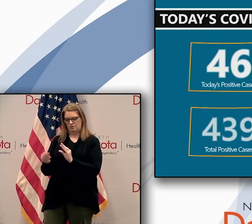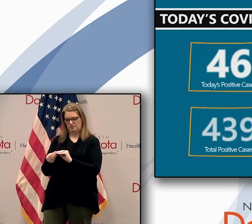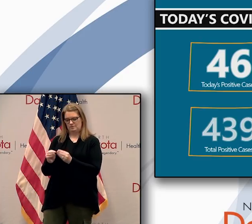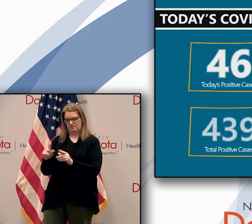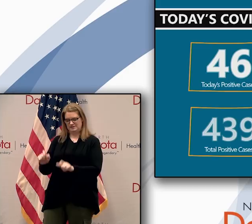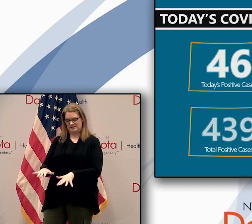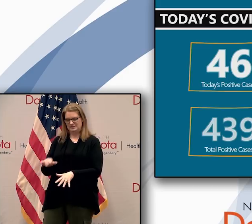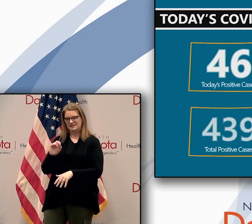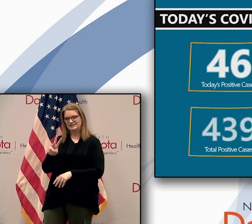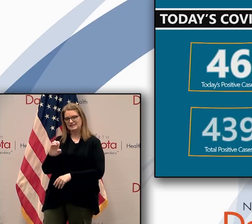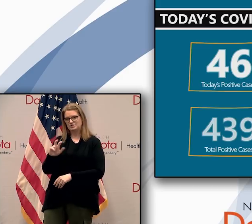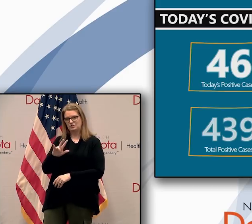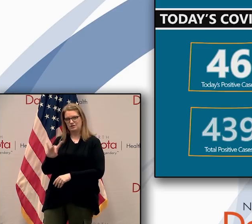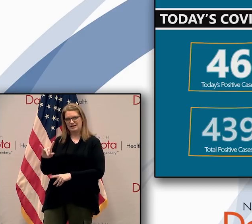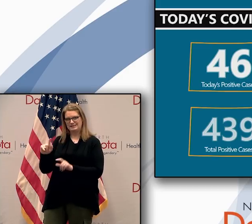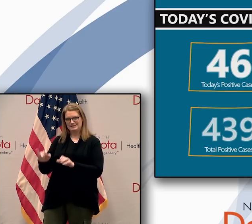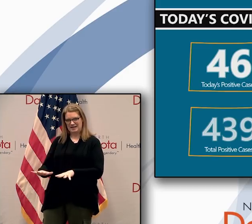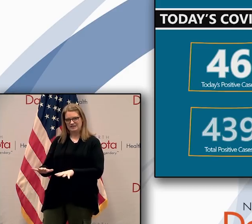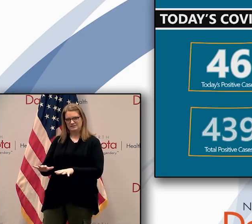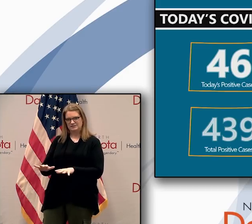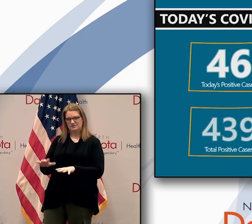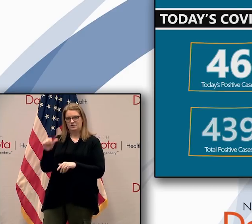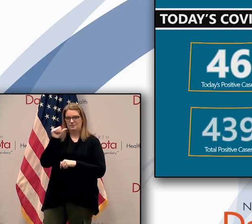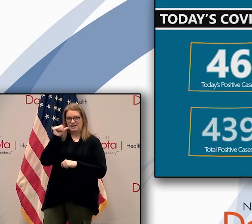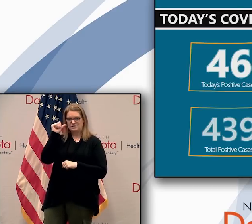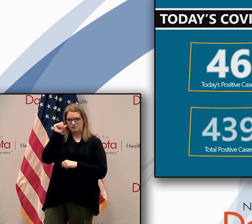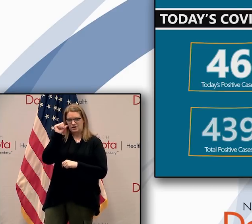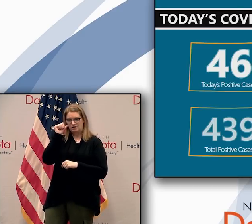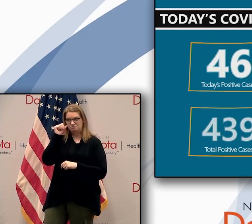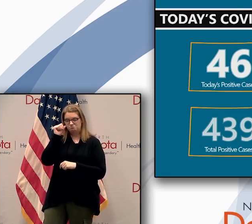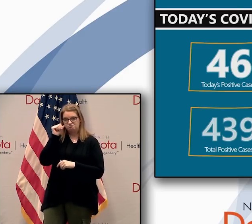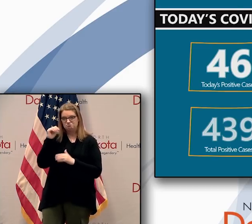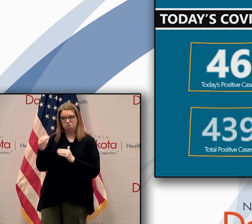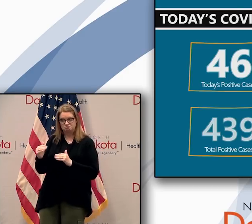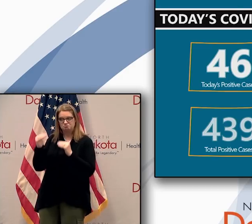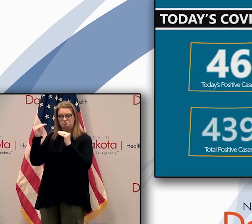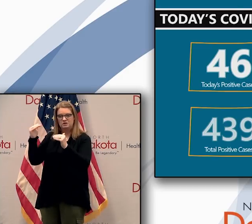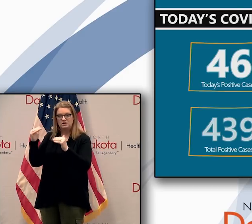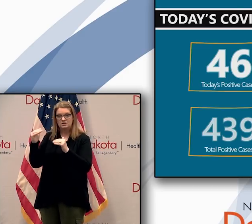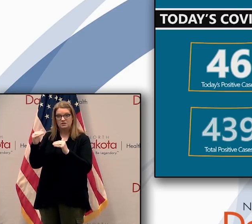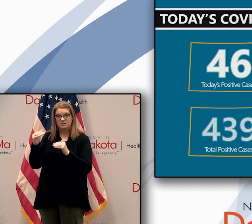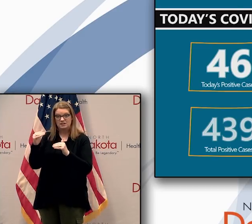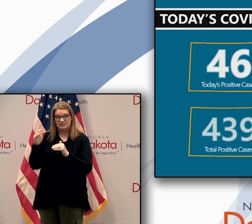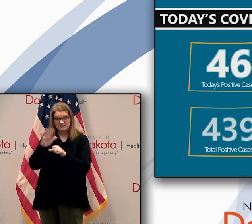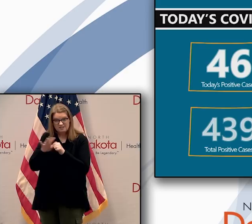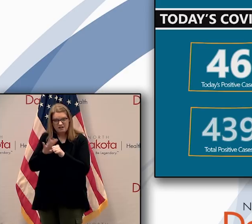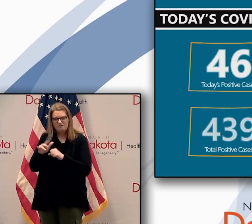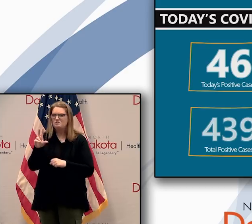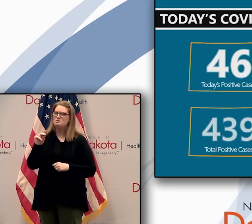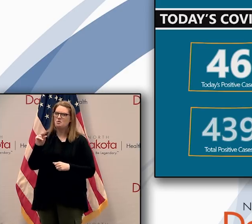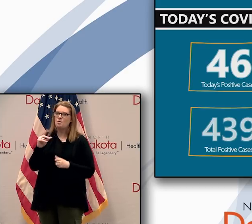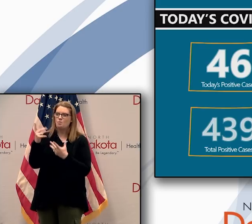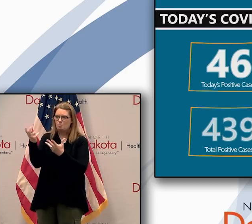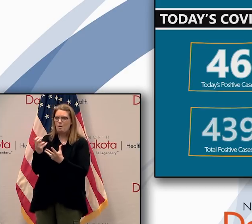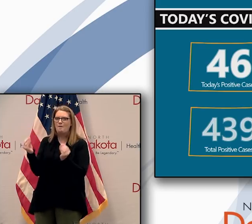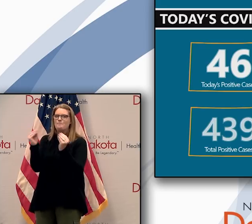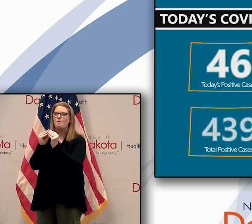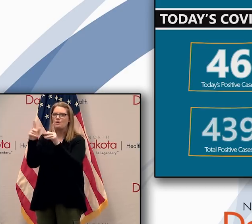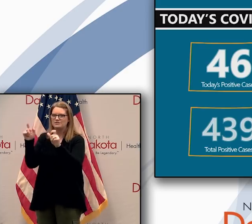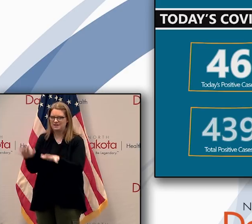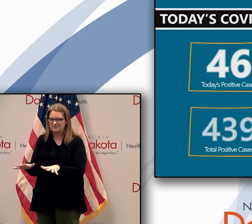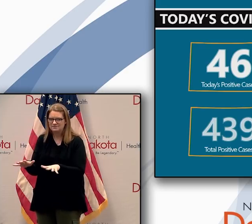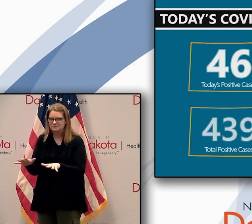taken. 638 tests taken yesterday, which is an improvement, still not as high as we'd like to see it, but that's going up.